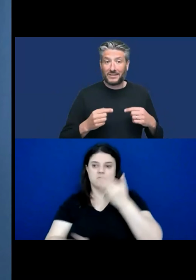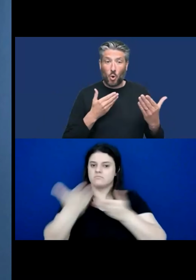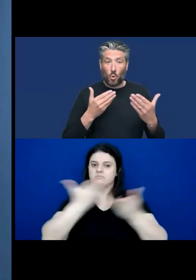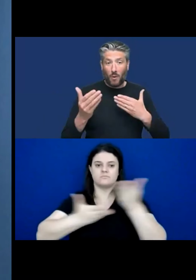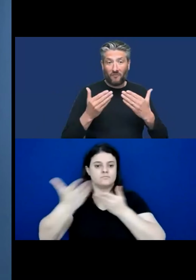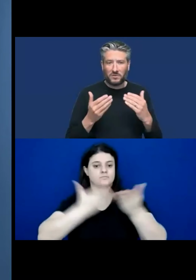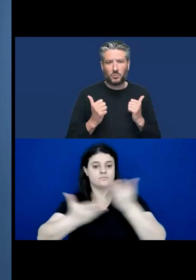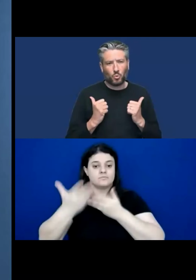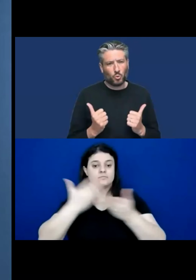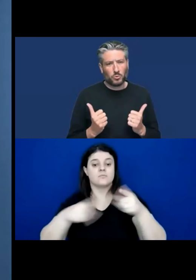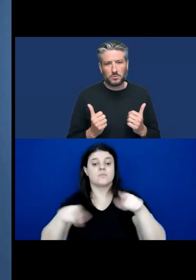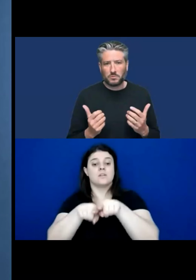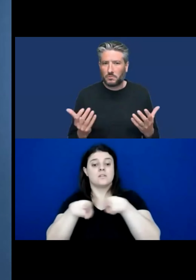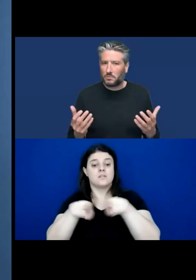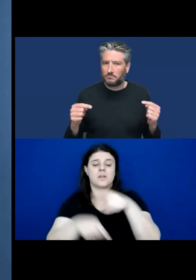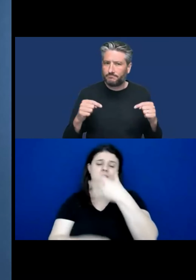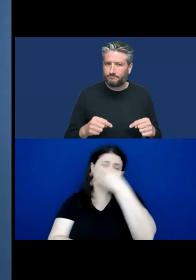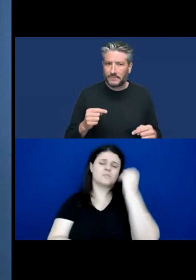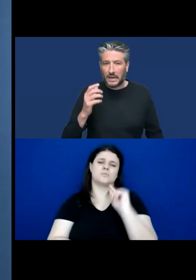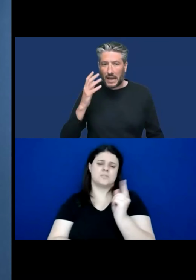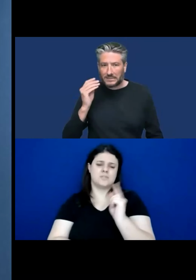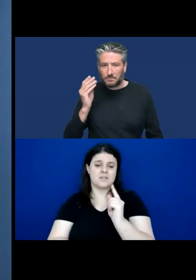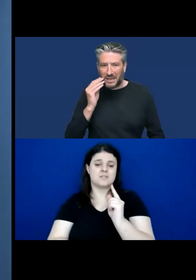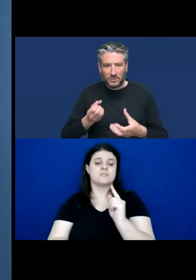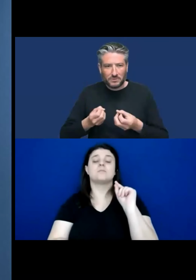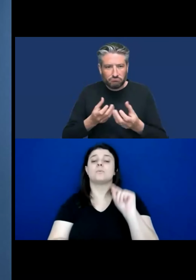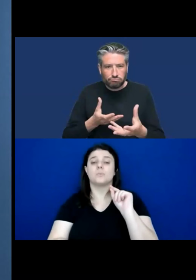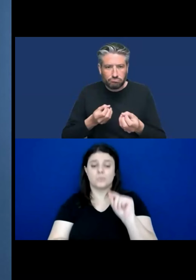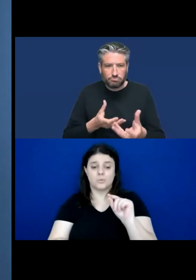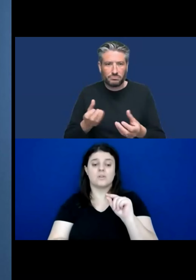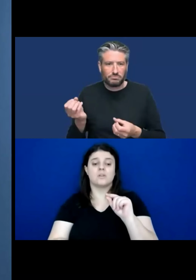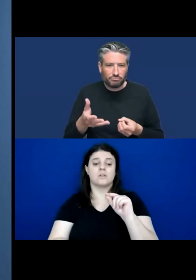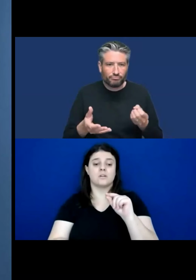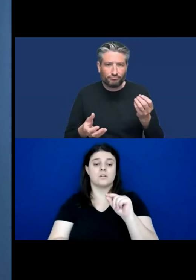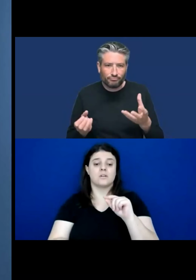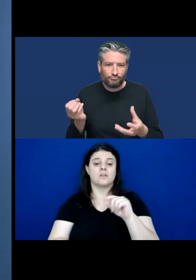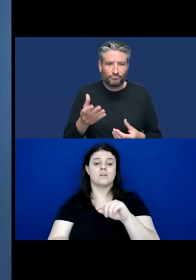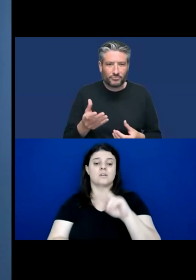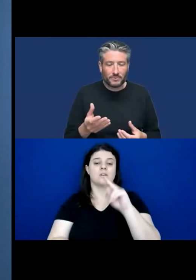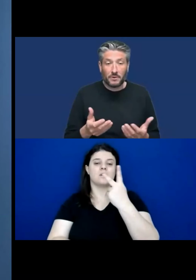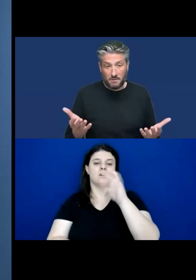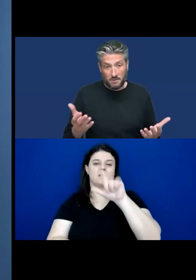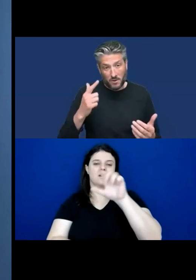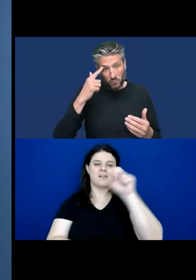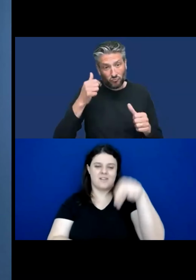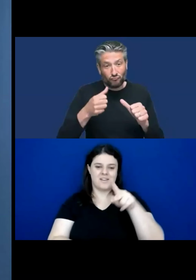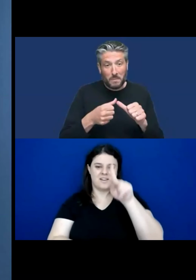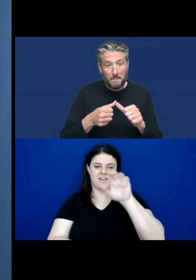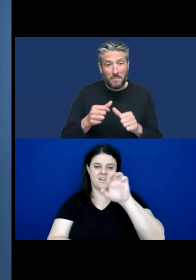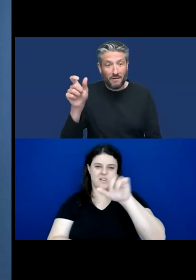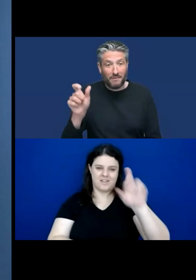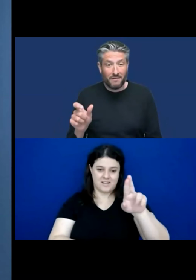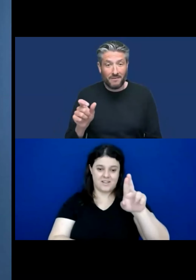And just don't forget that what deafblind Helen Keller used to say, that alone we